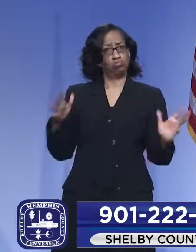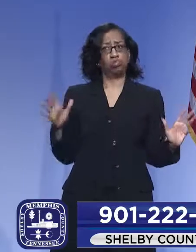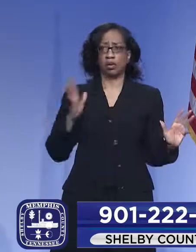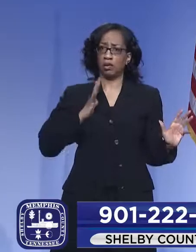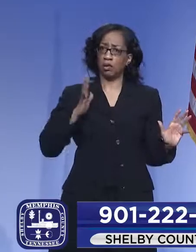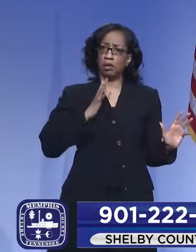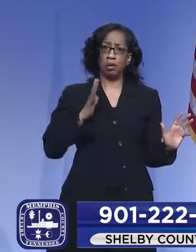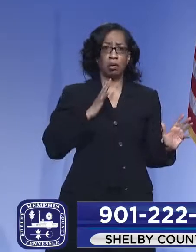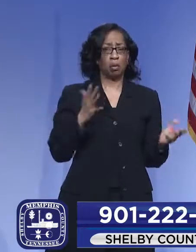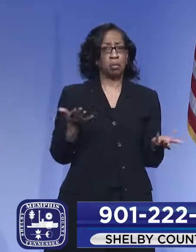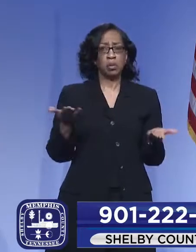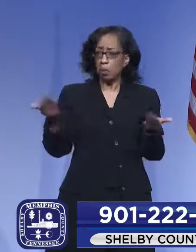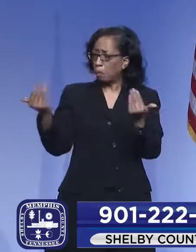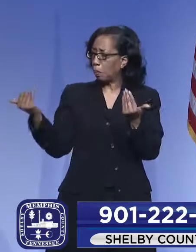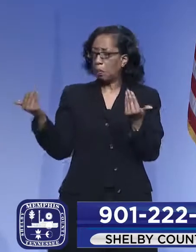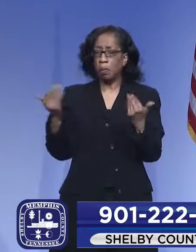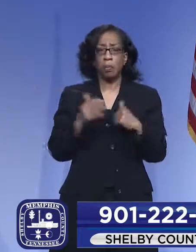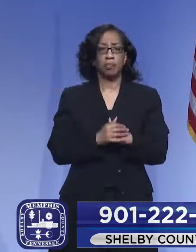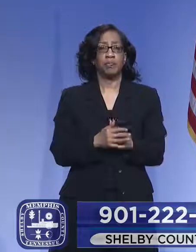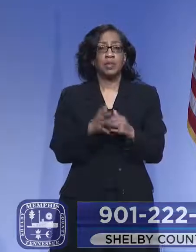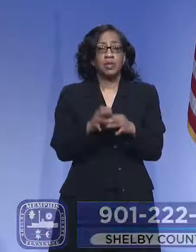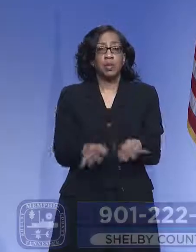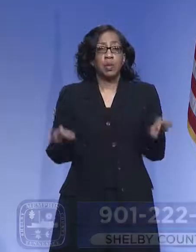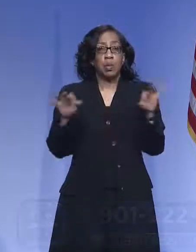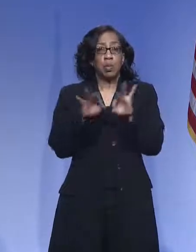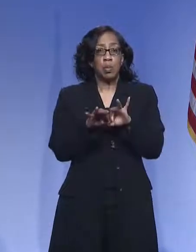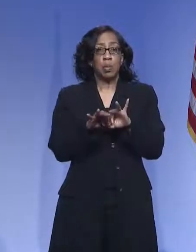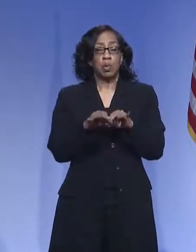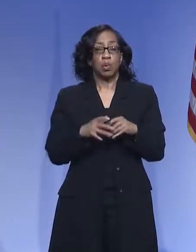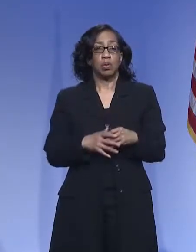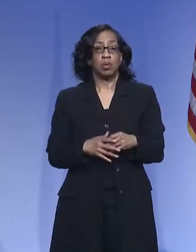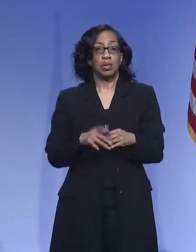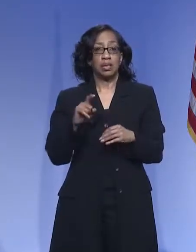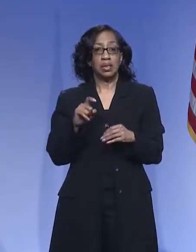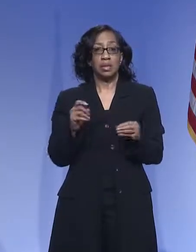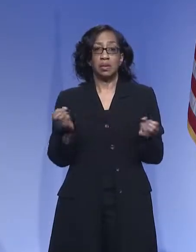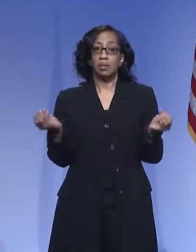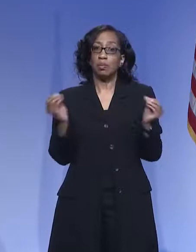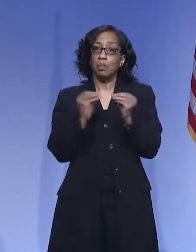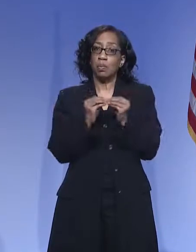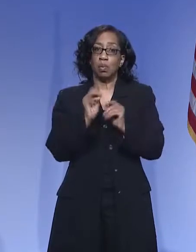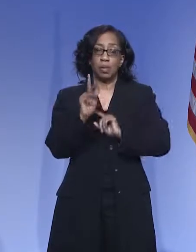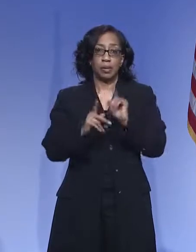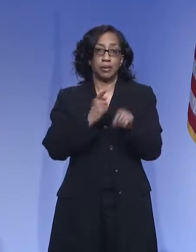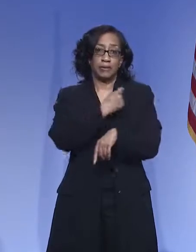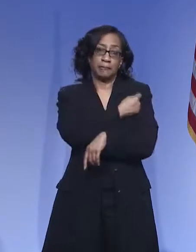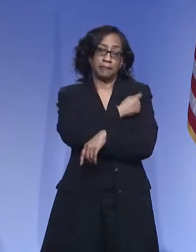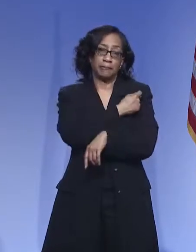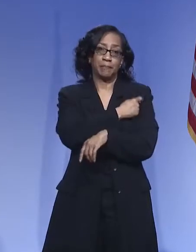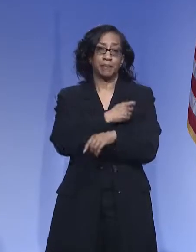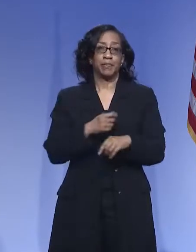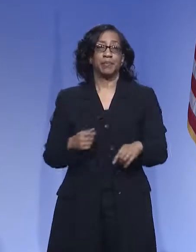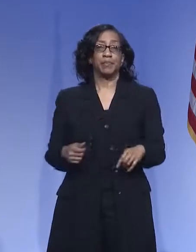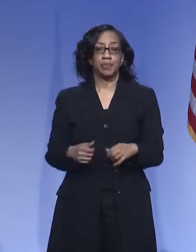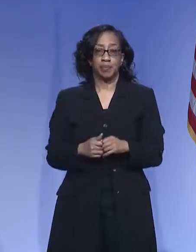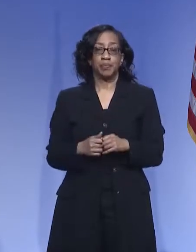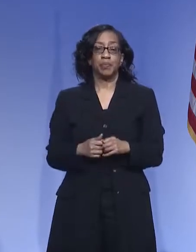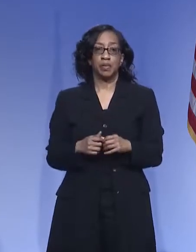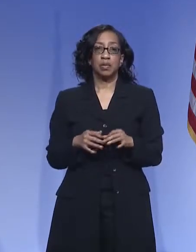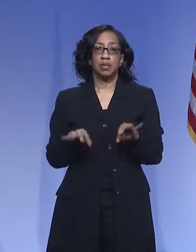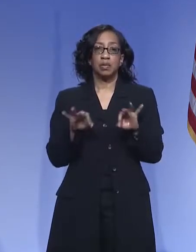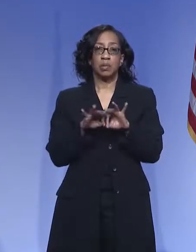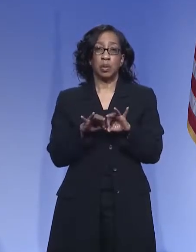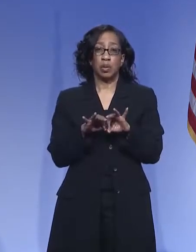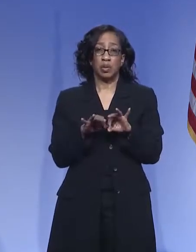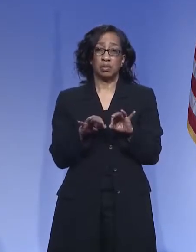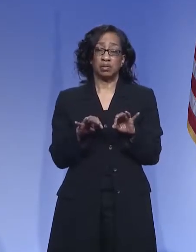It is necessary for us to get to those levels of immunization in order to even have conversations about